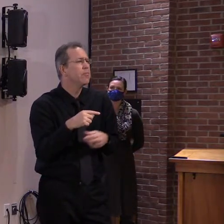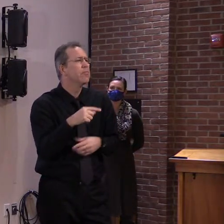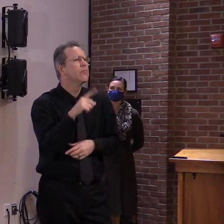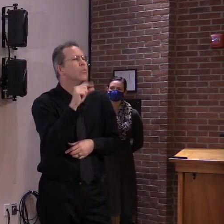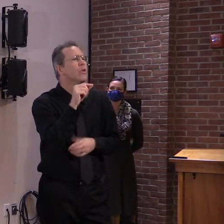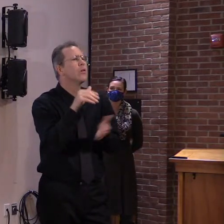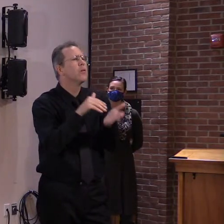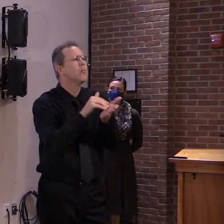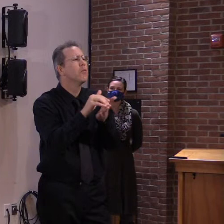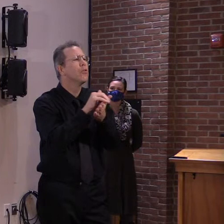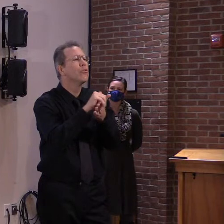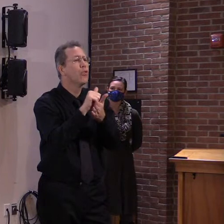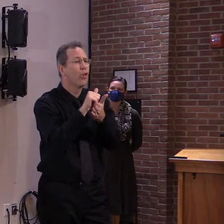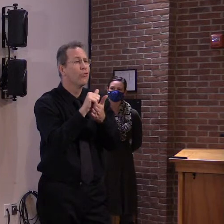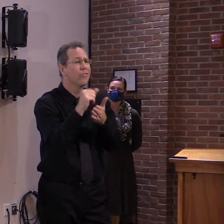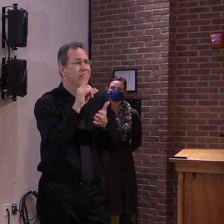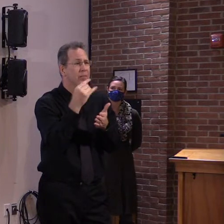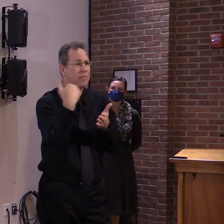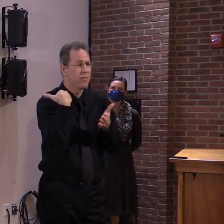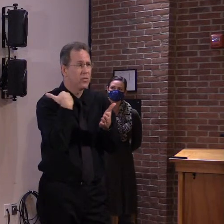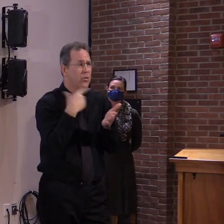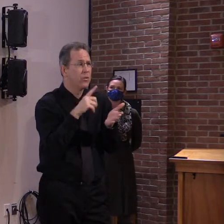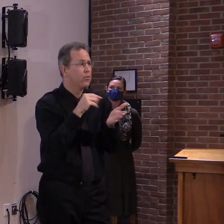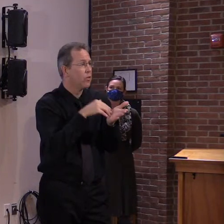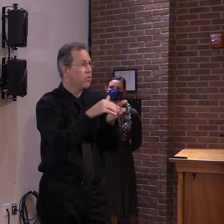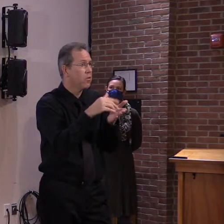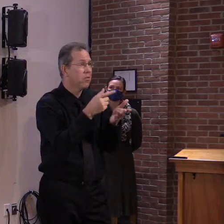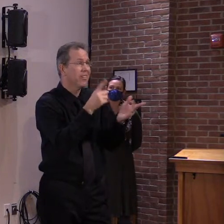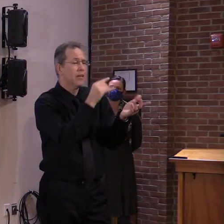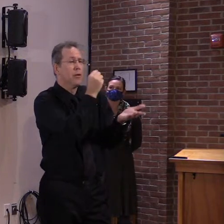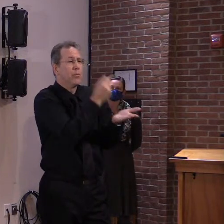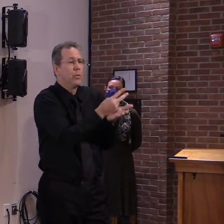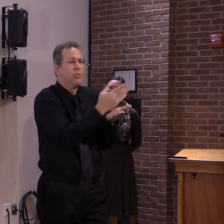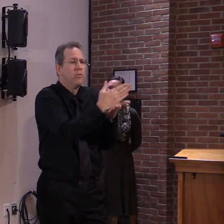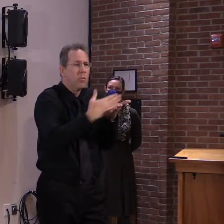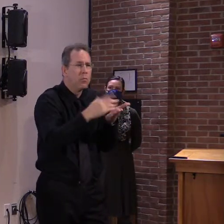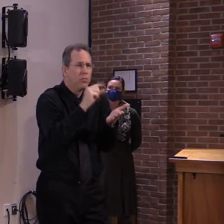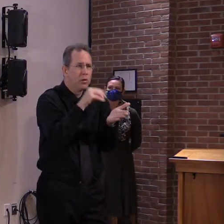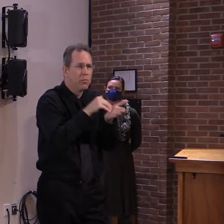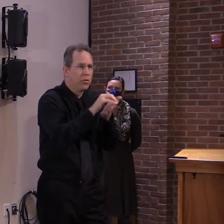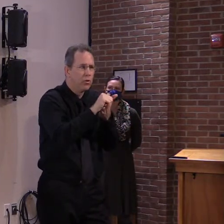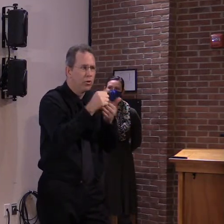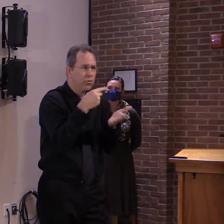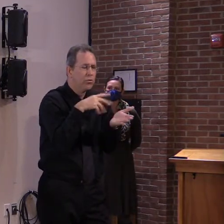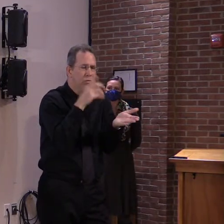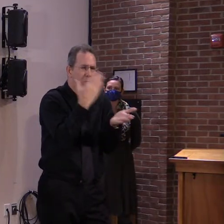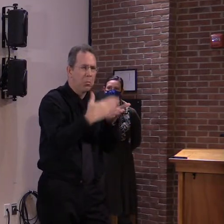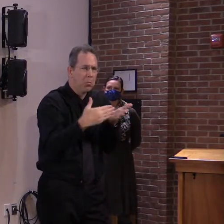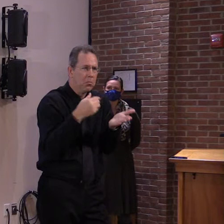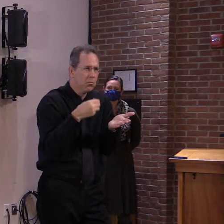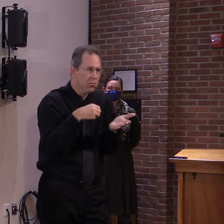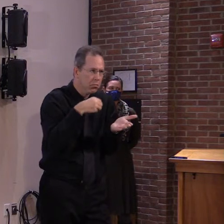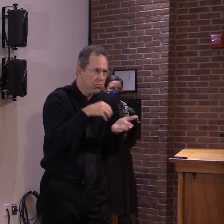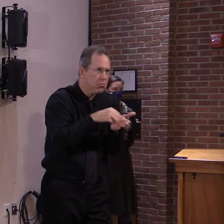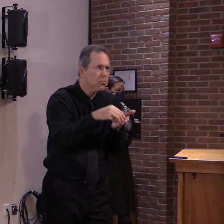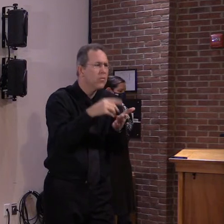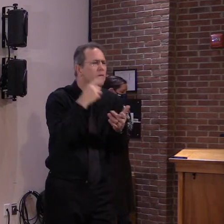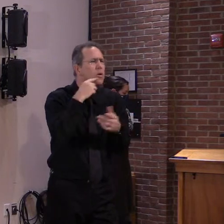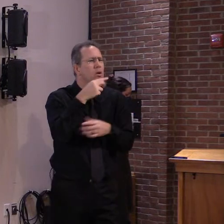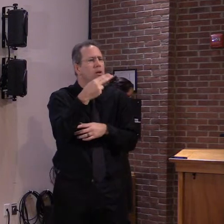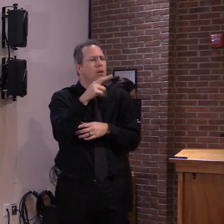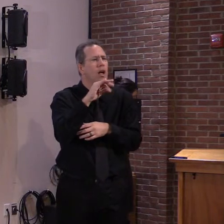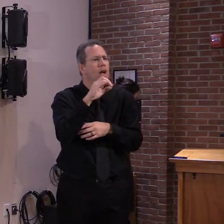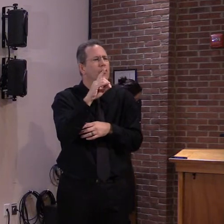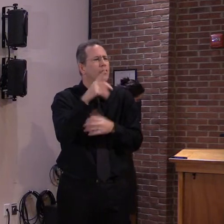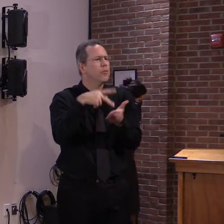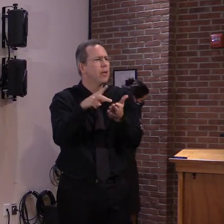They approved one piece of that. I think it was $2 million for the hazard pay program that we could have used a little bit more money.